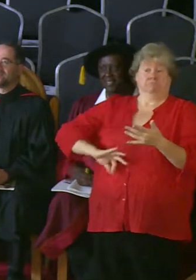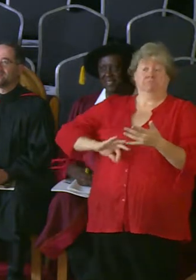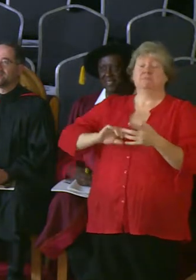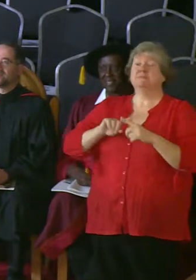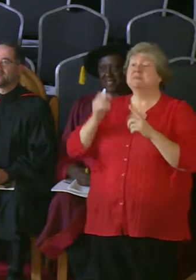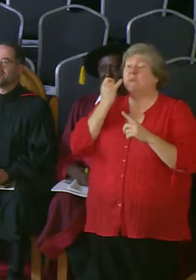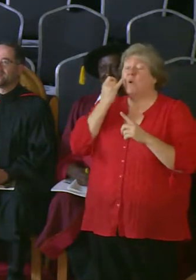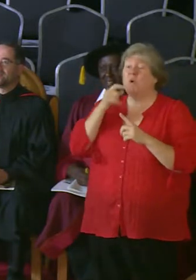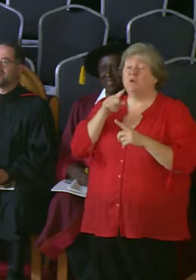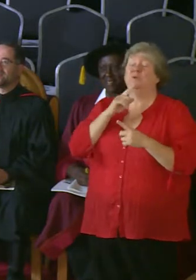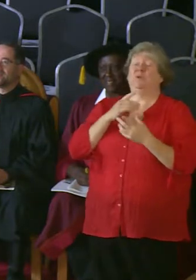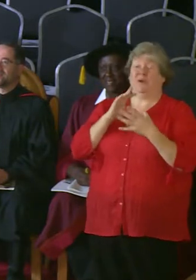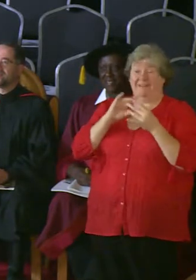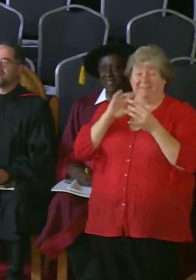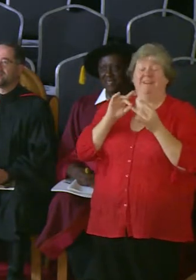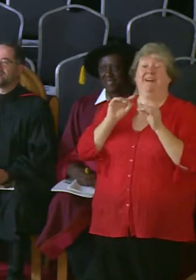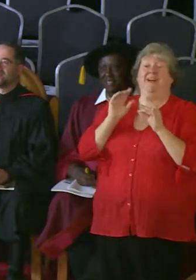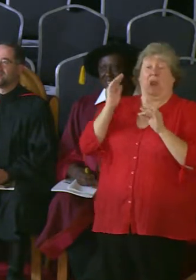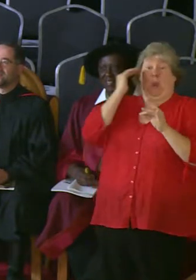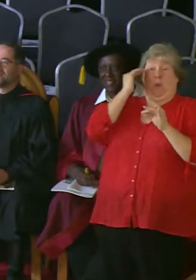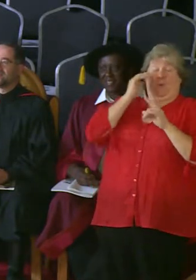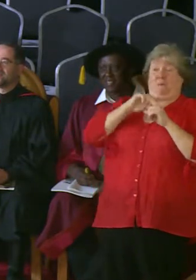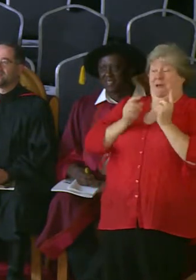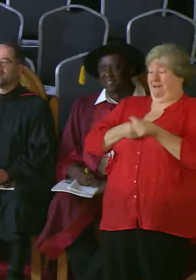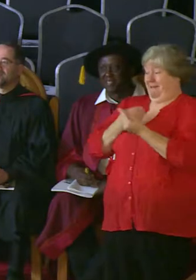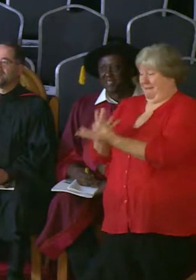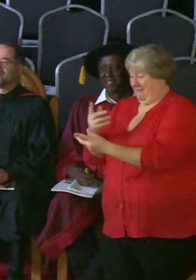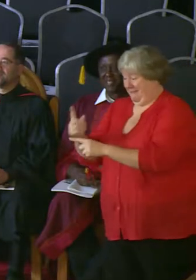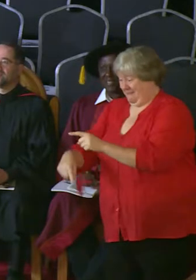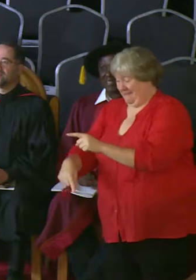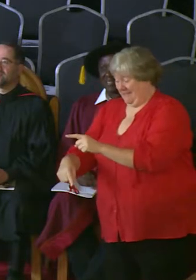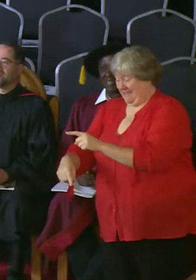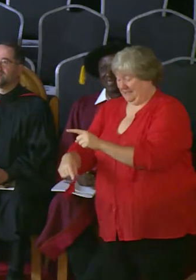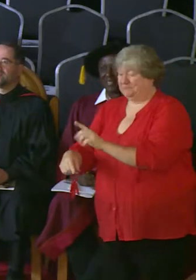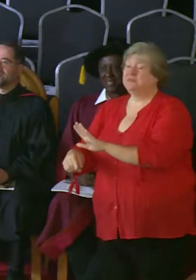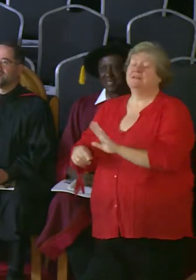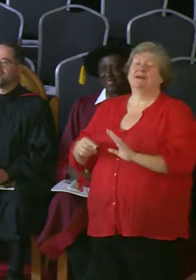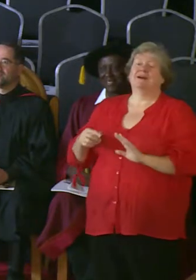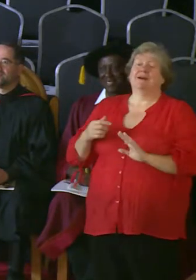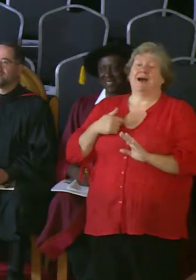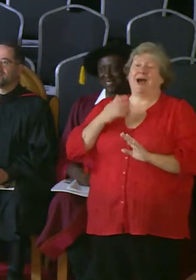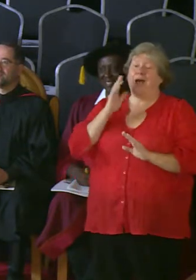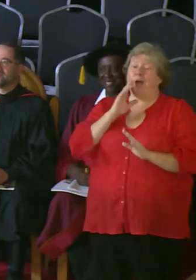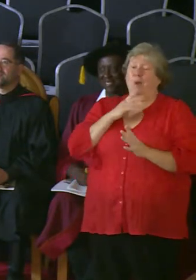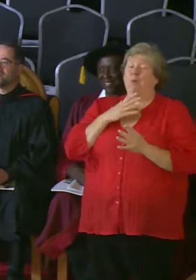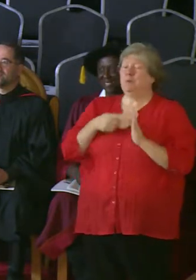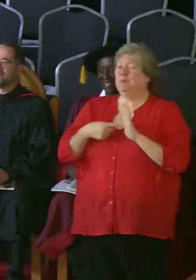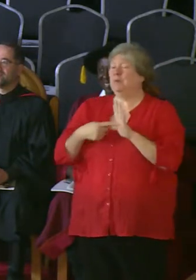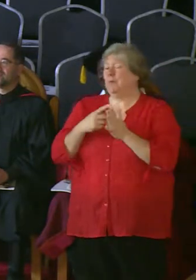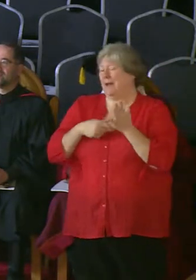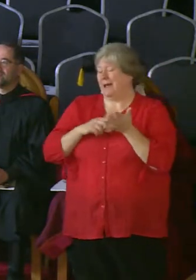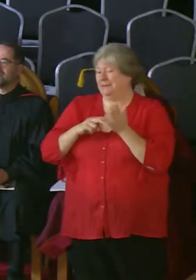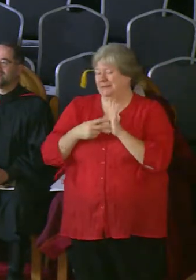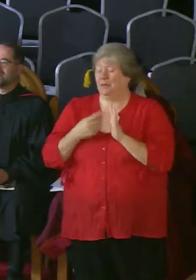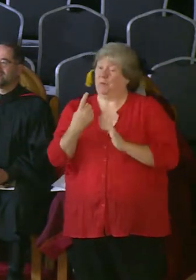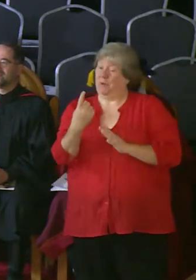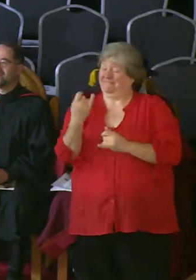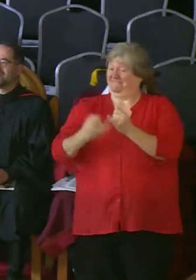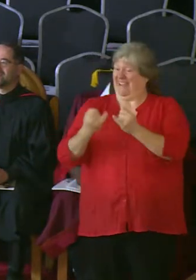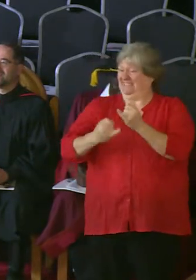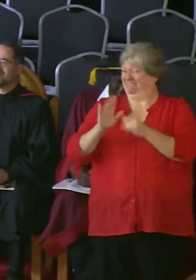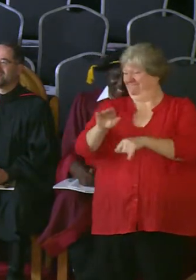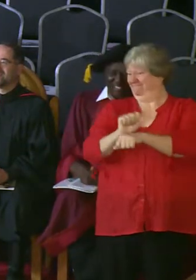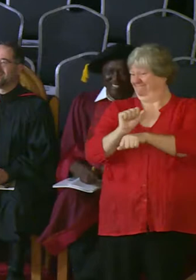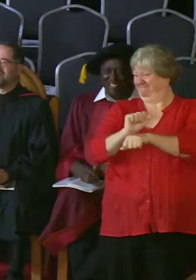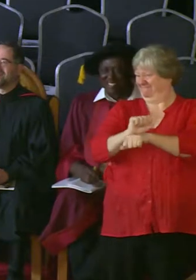others. To drive home this point, I have a task for the graduating class. One final assignment.